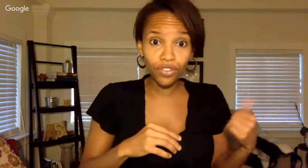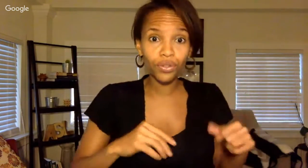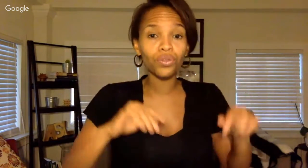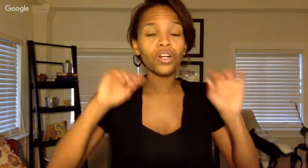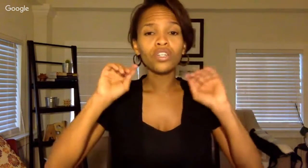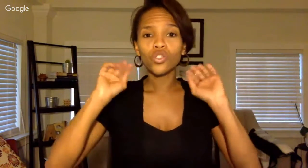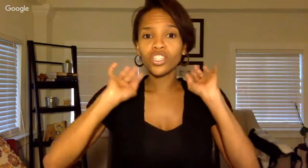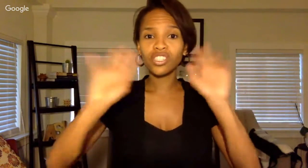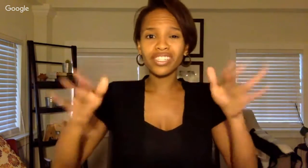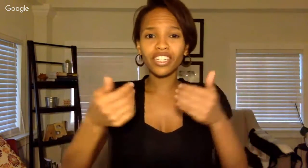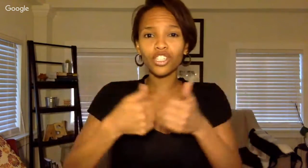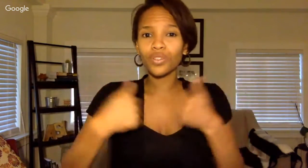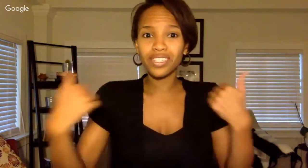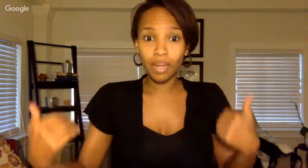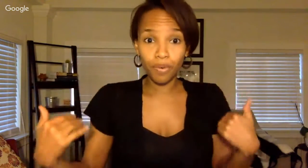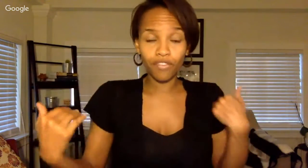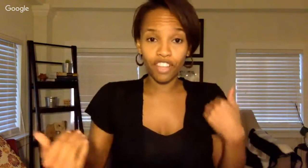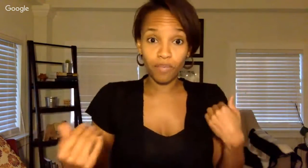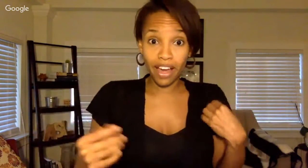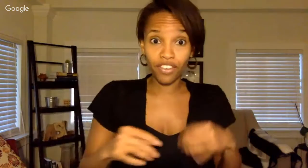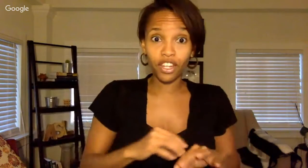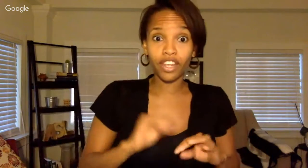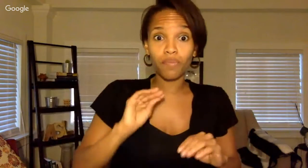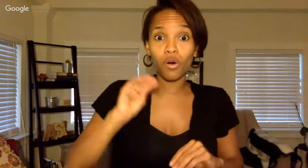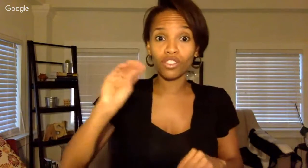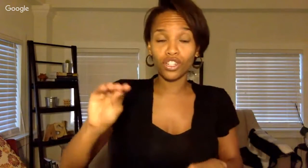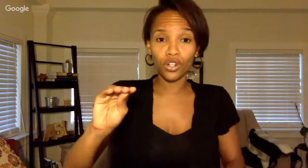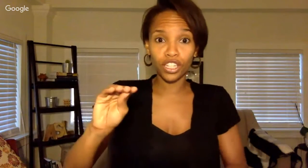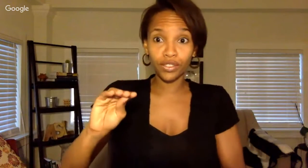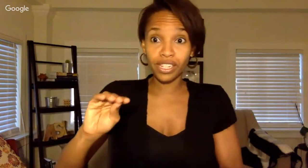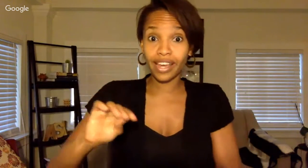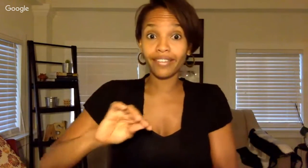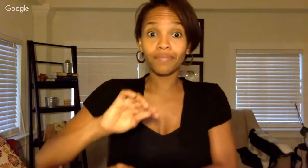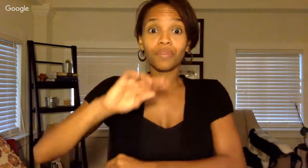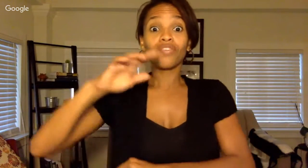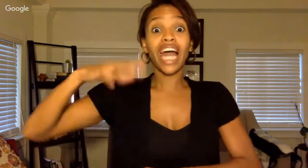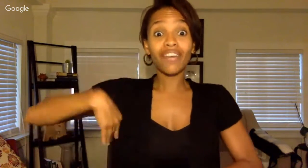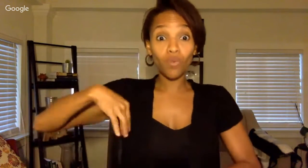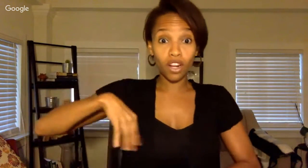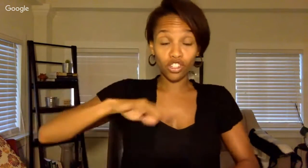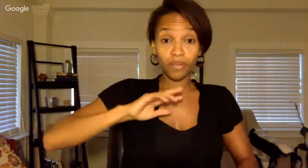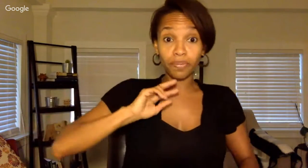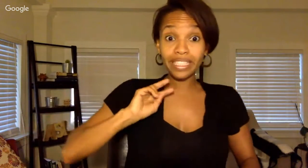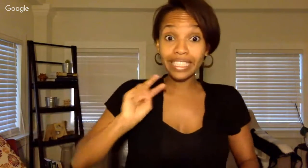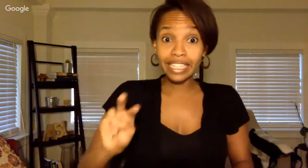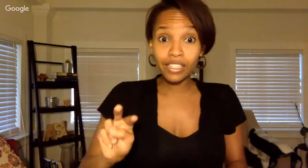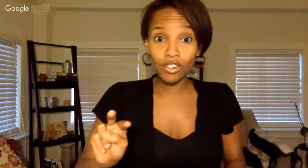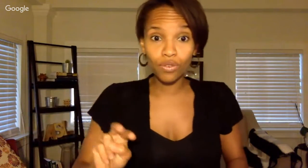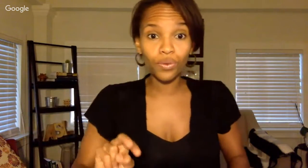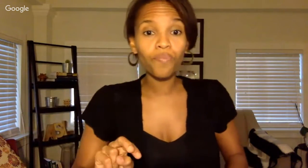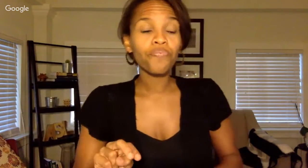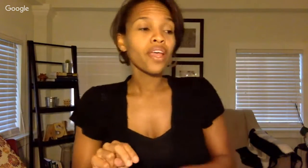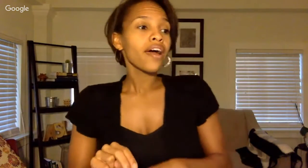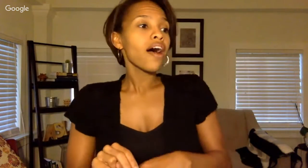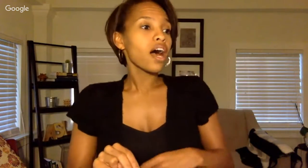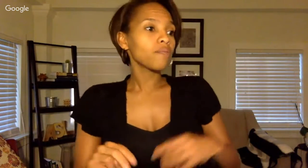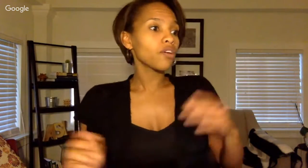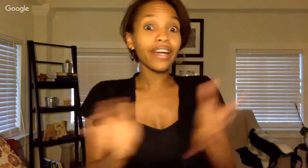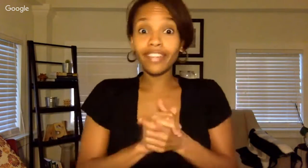review, so I just decided to do a separate feedback video that I posted earlier today. If you haven't watched it, please do. All right, let's jump